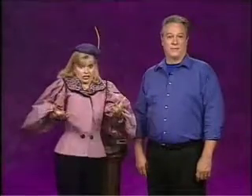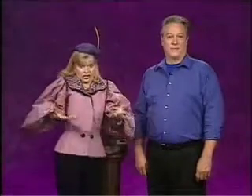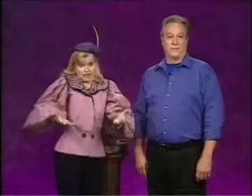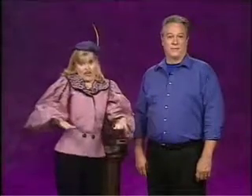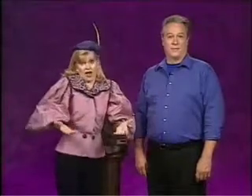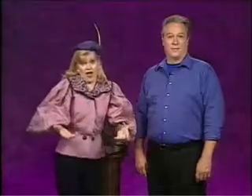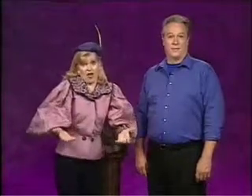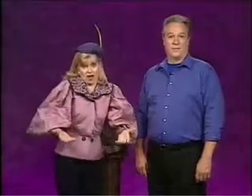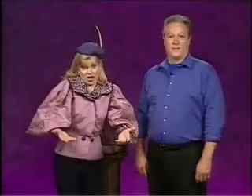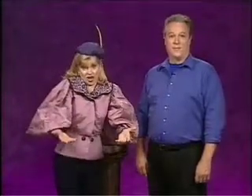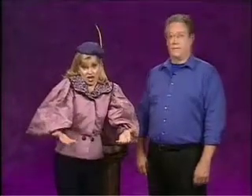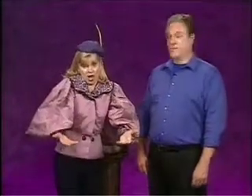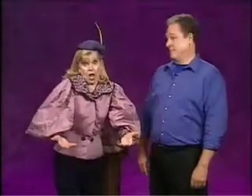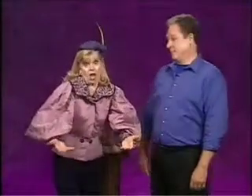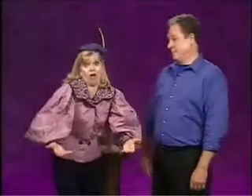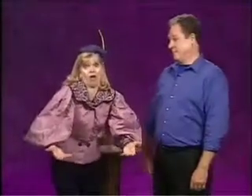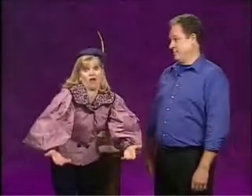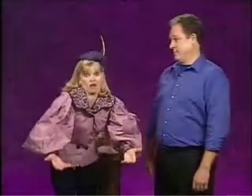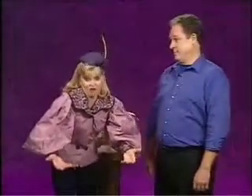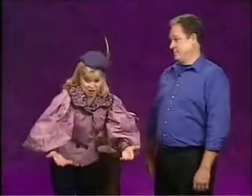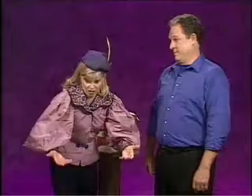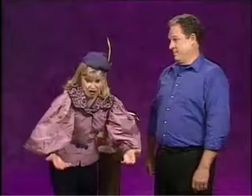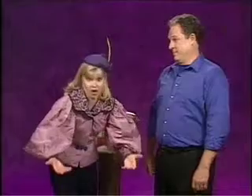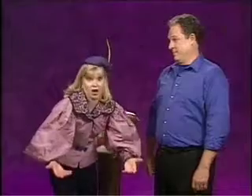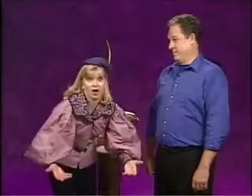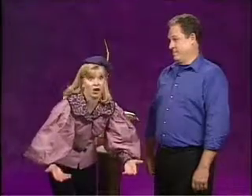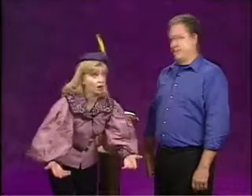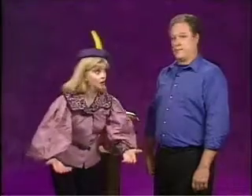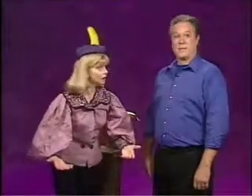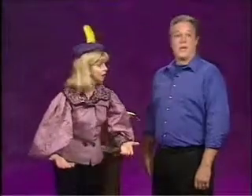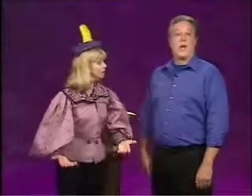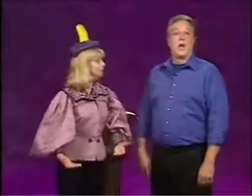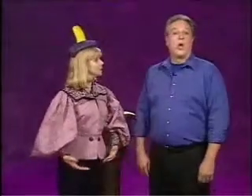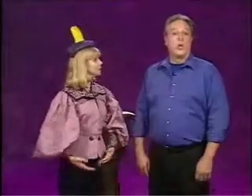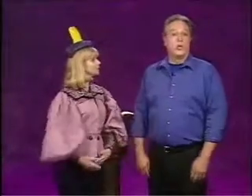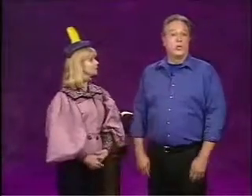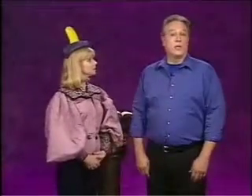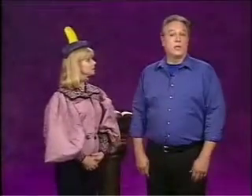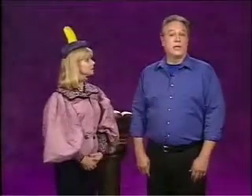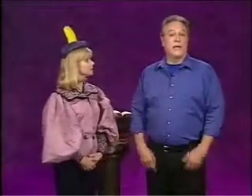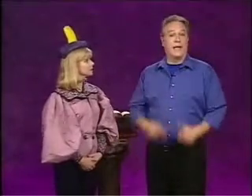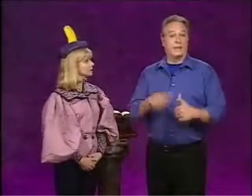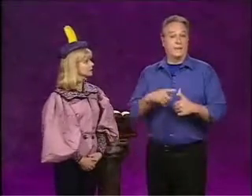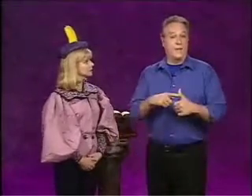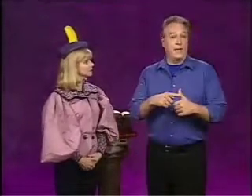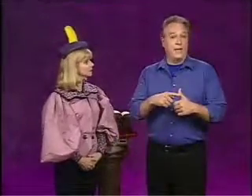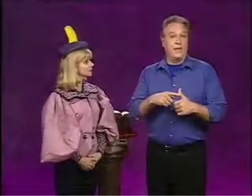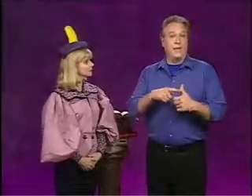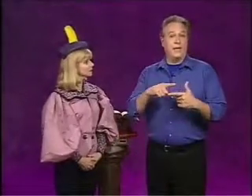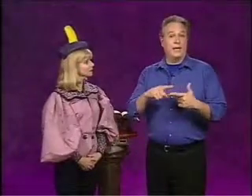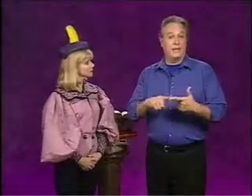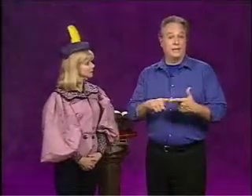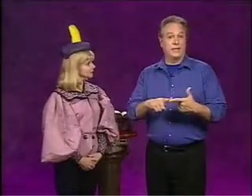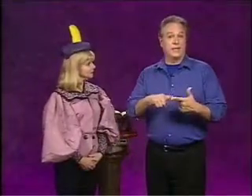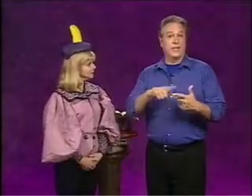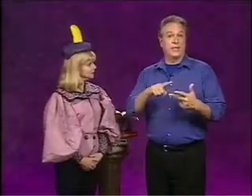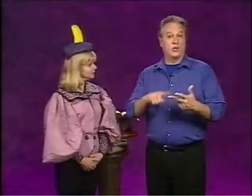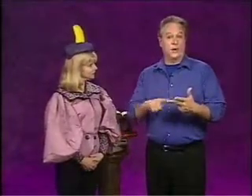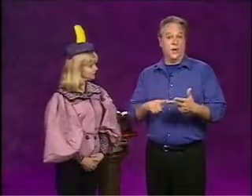it's very heavy. When you communicate speed, intensity, and